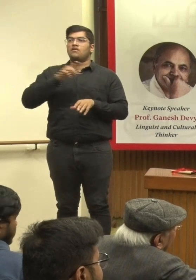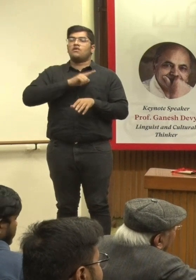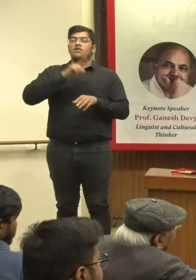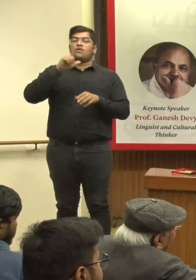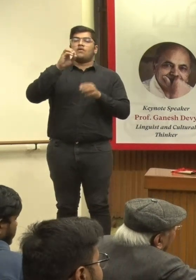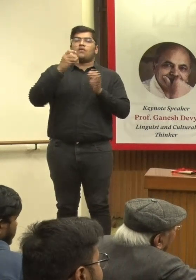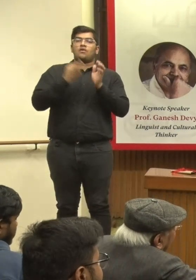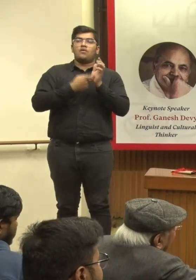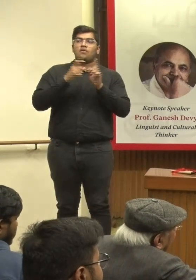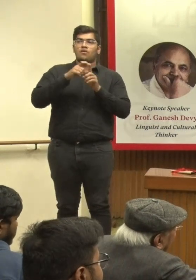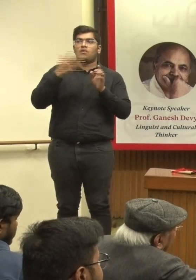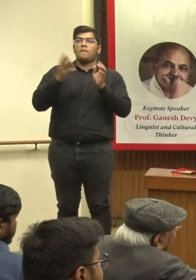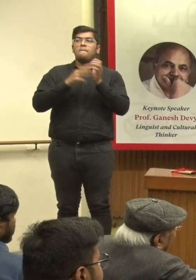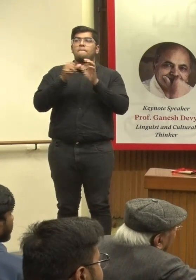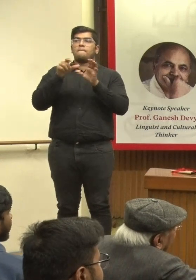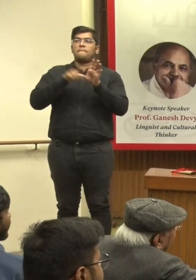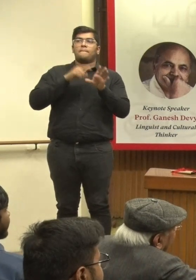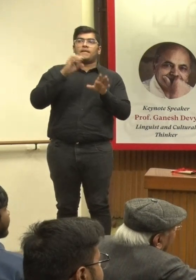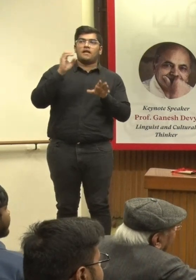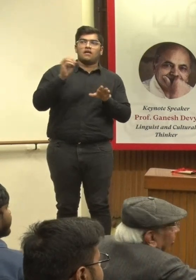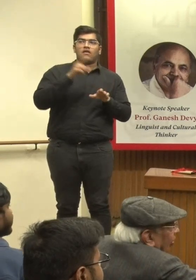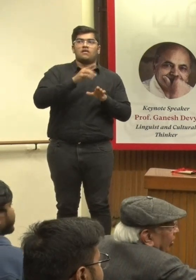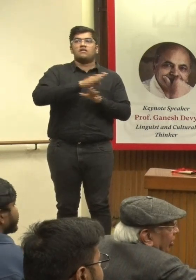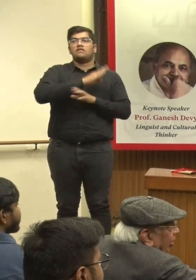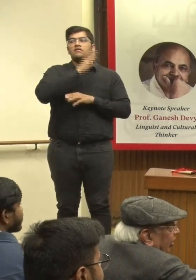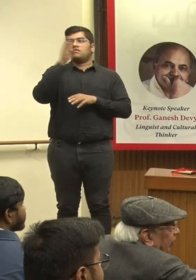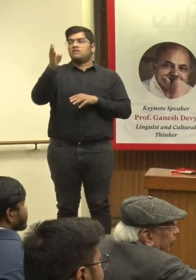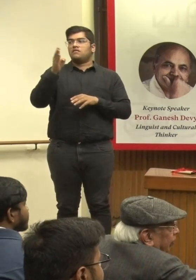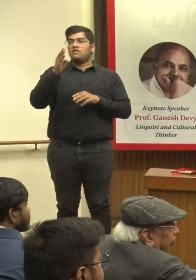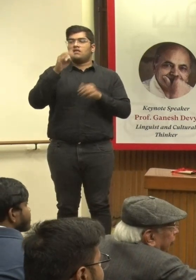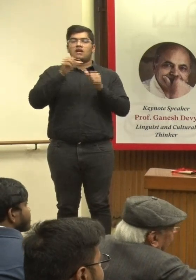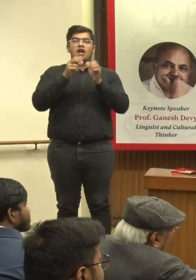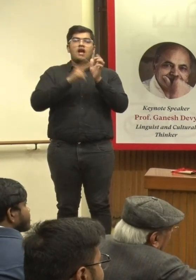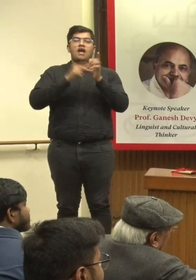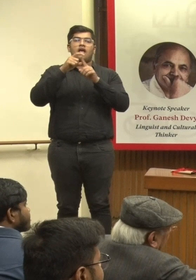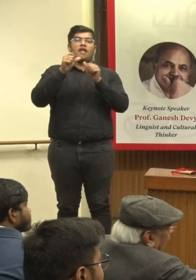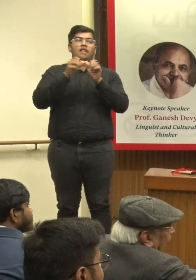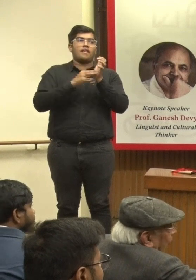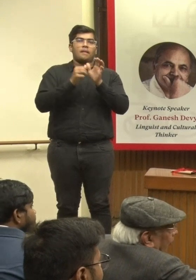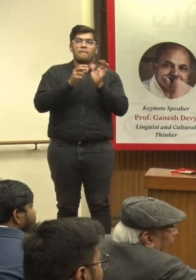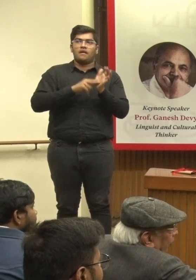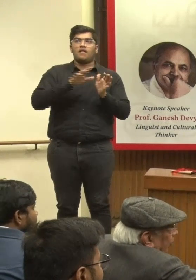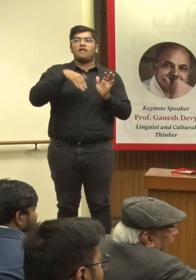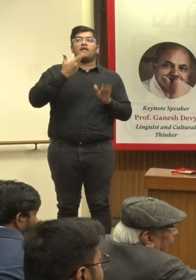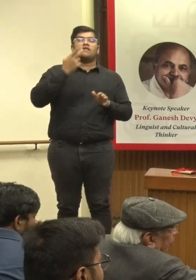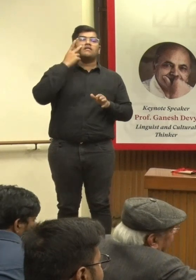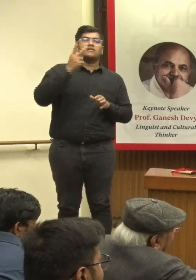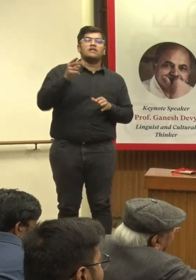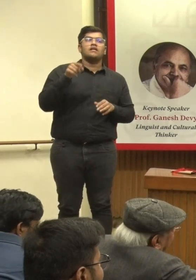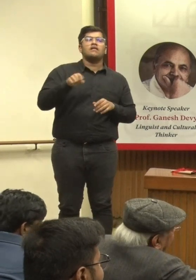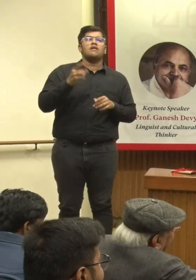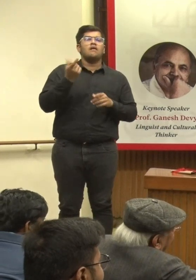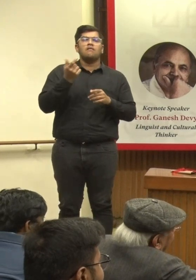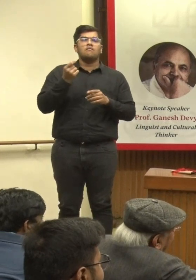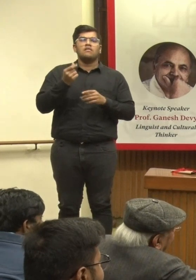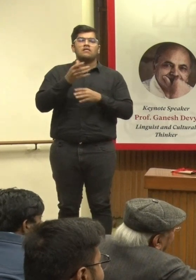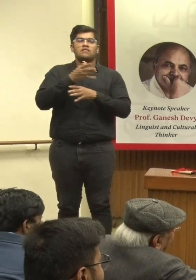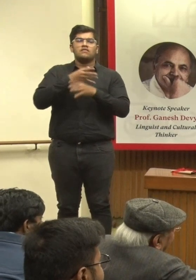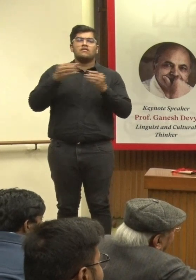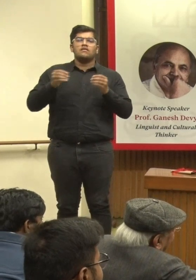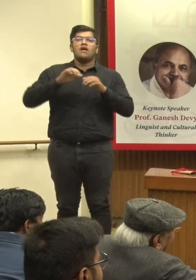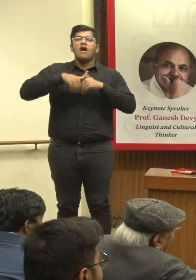to Andaman to supervise, to see how this settlement was coming up. And Afradi